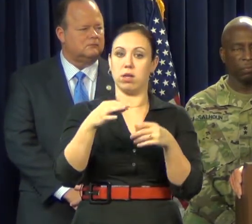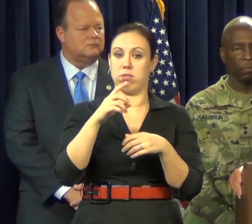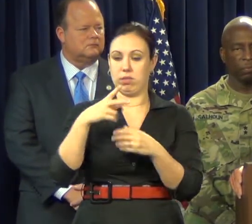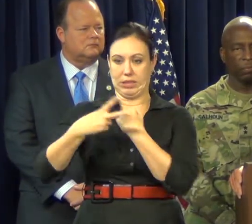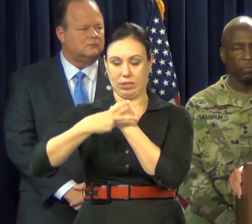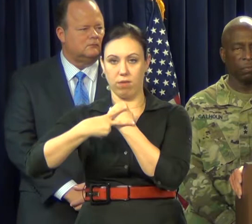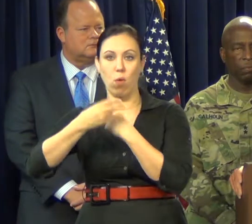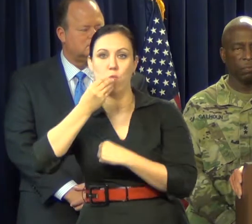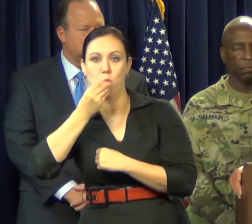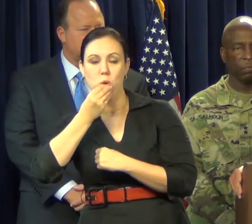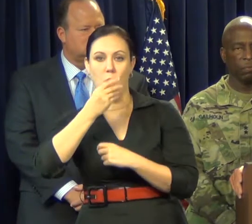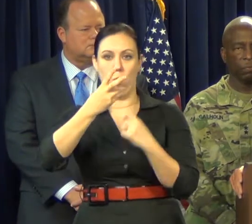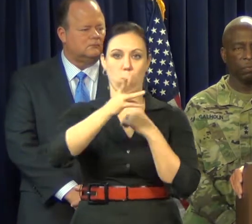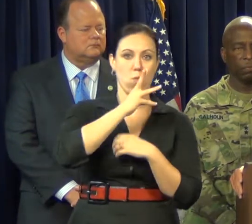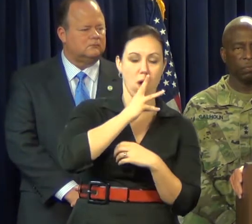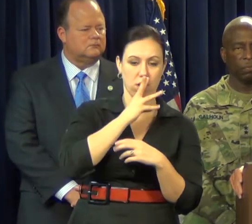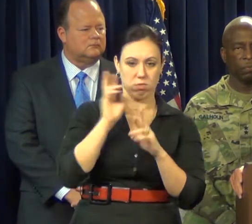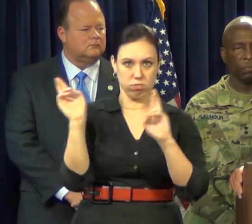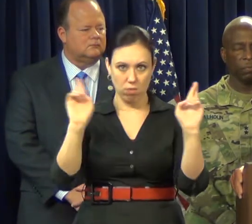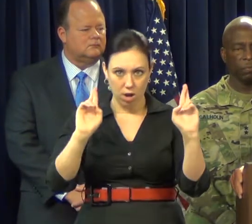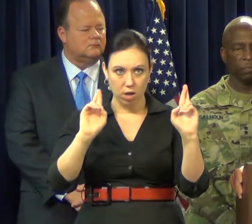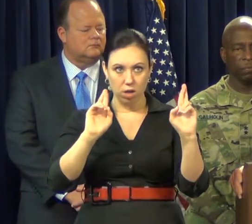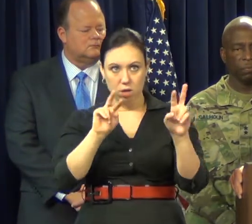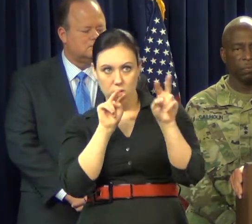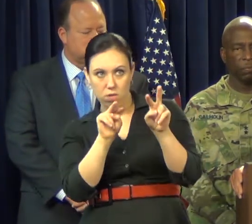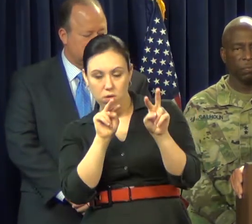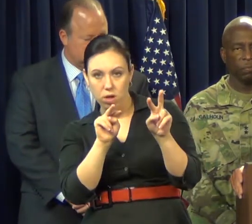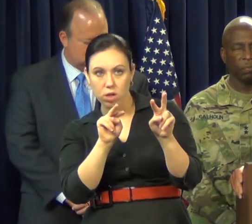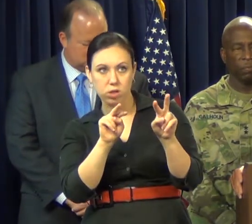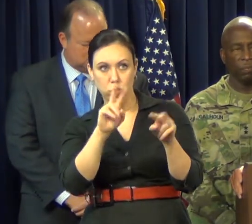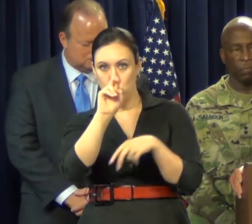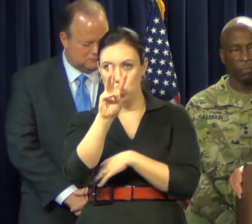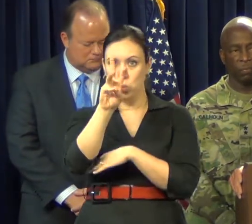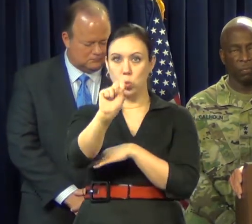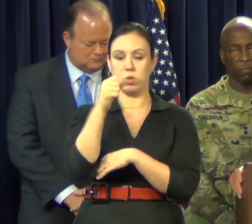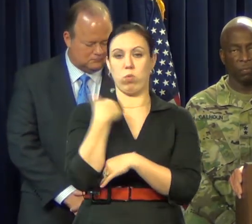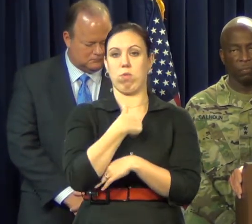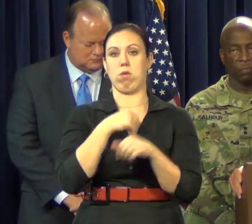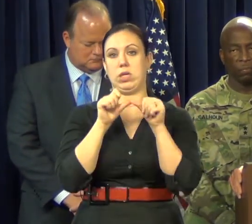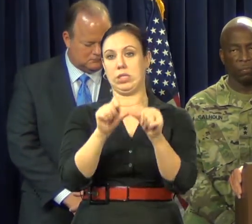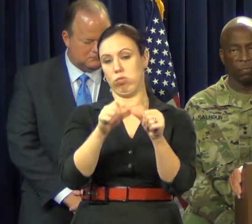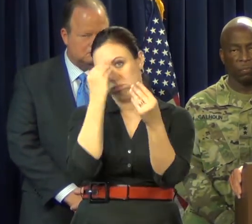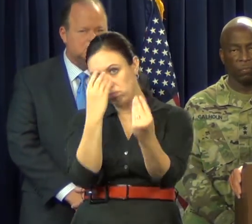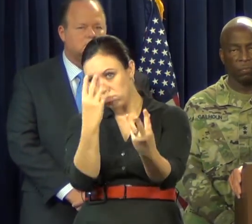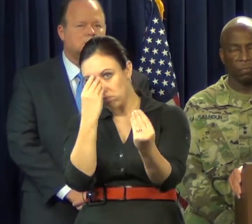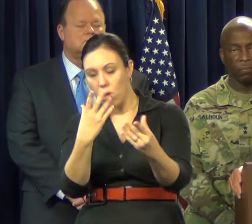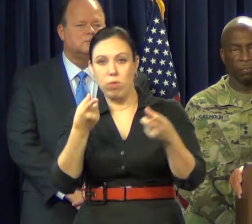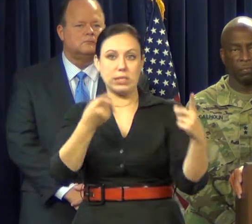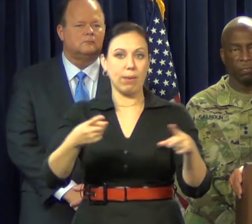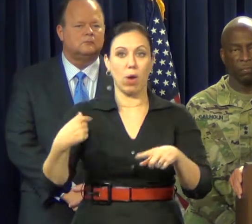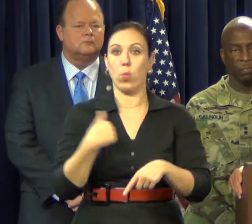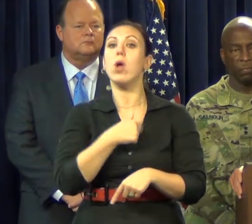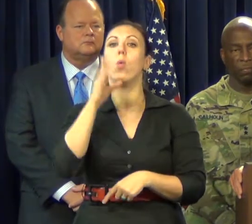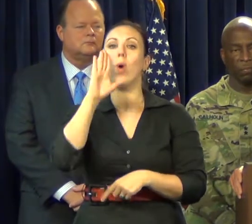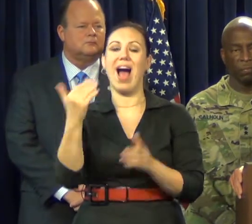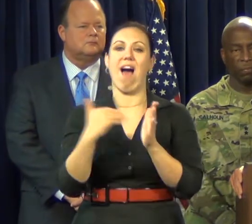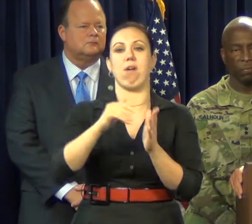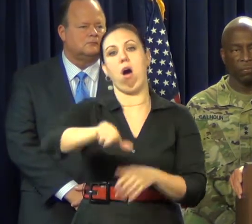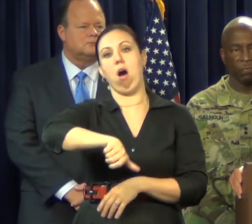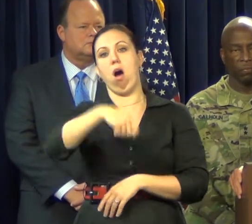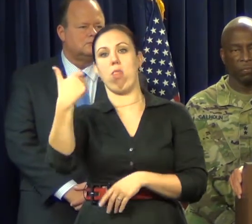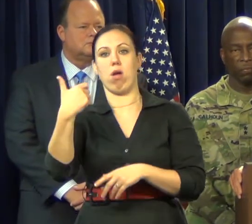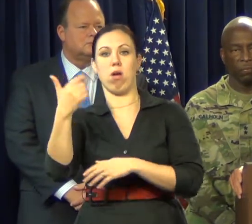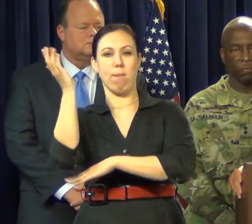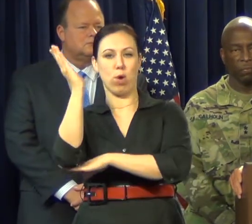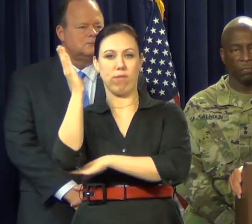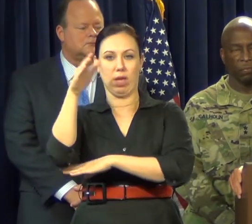water, and that you stay educated and pay attention to the news cycle, and we will continue to bring updates to you. We will be doing another briefing